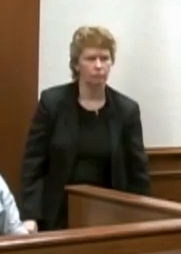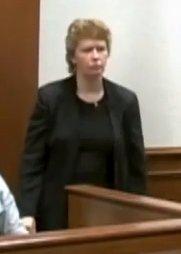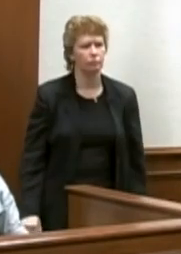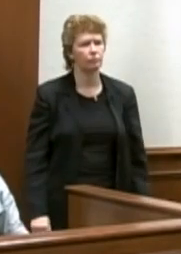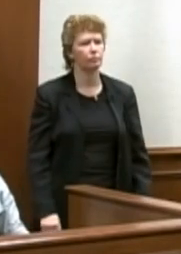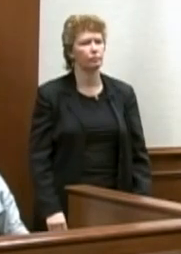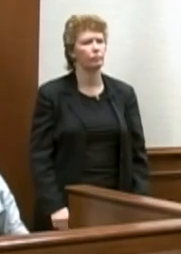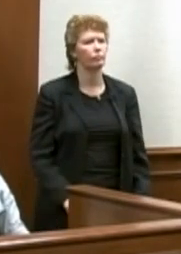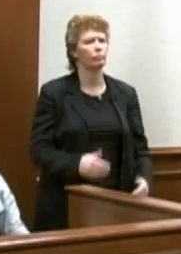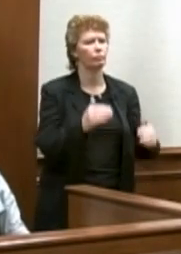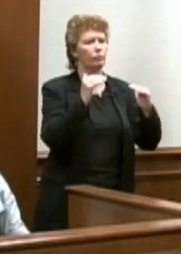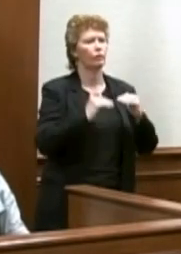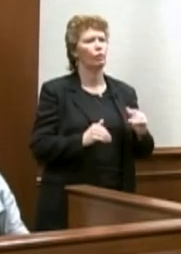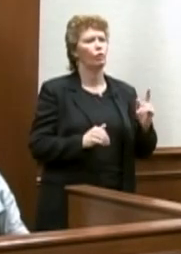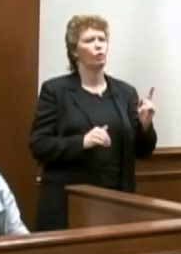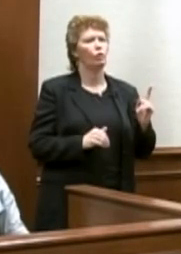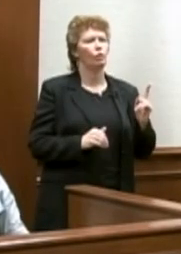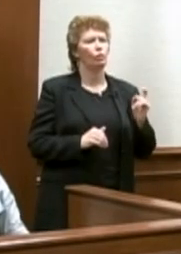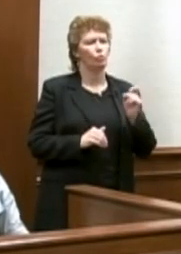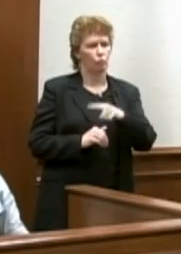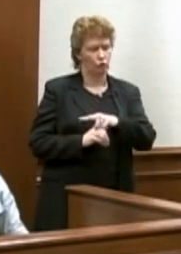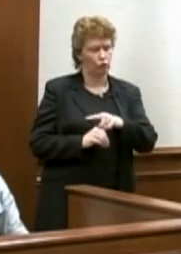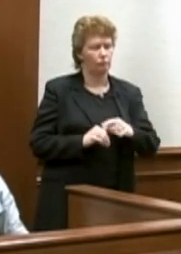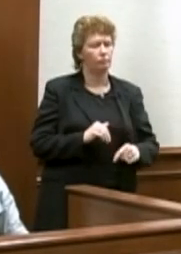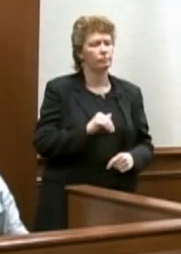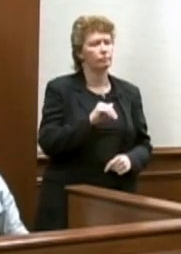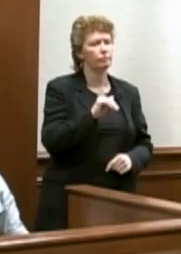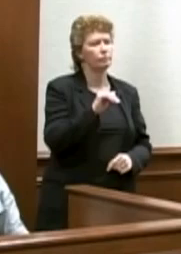And have you ever seen Ms. Baker become violent?